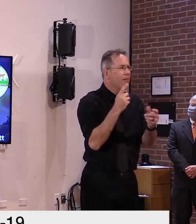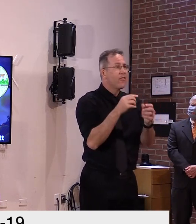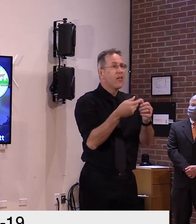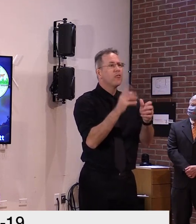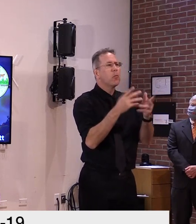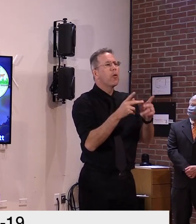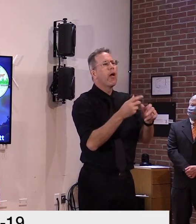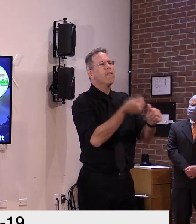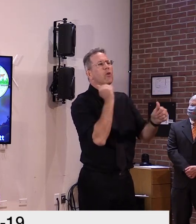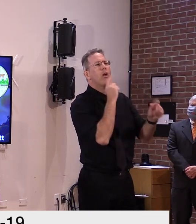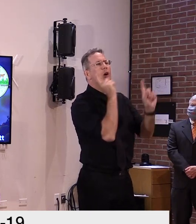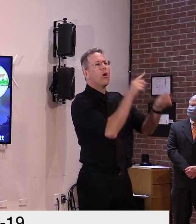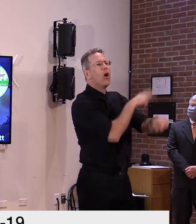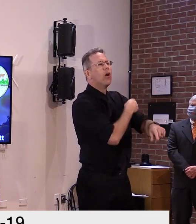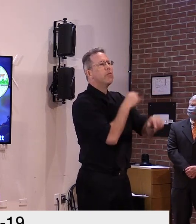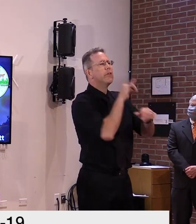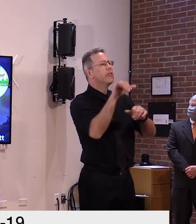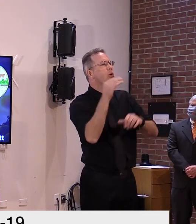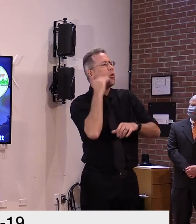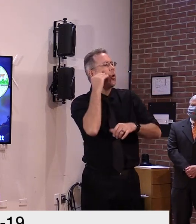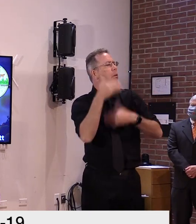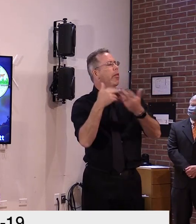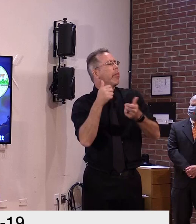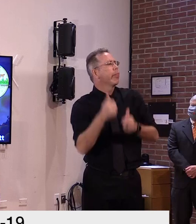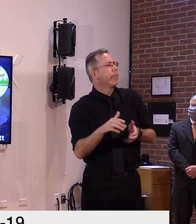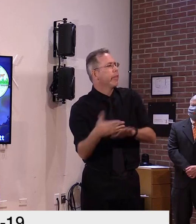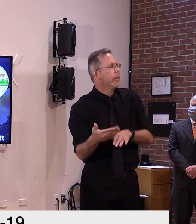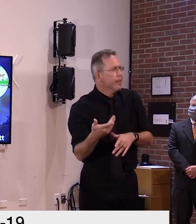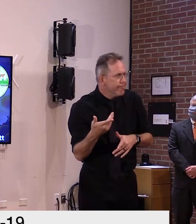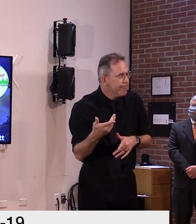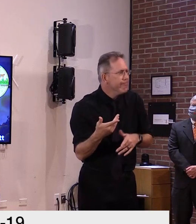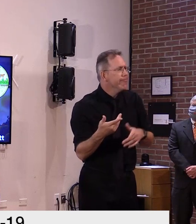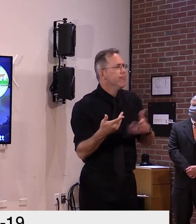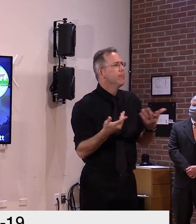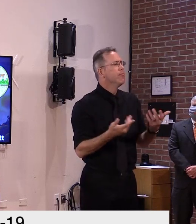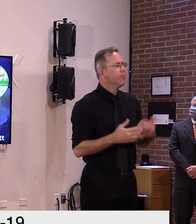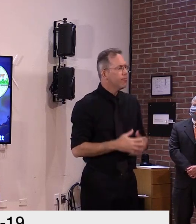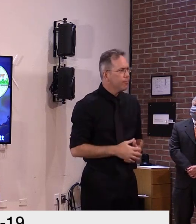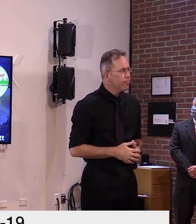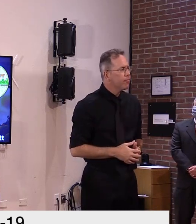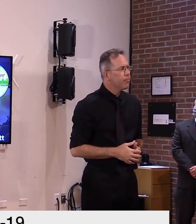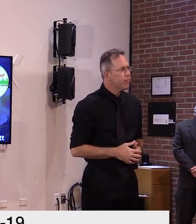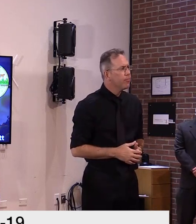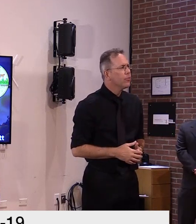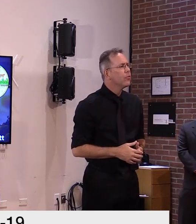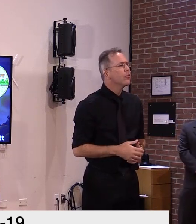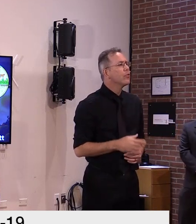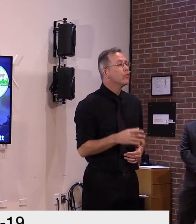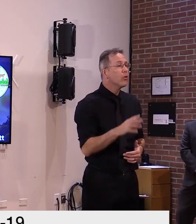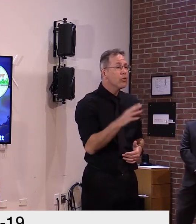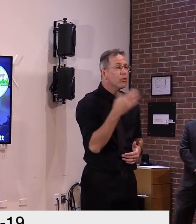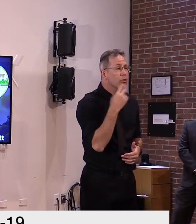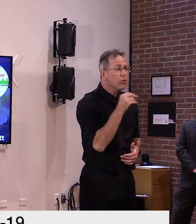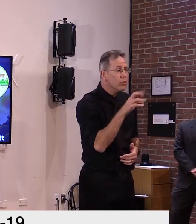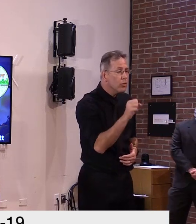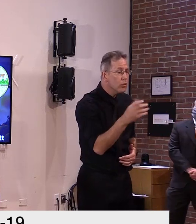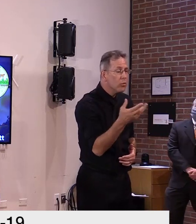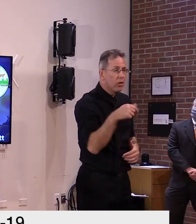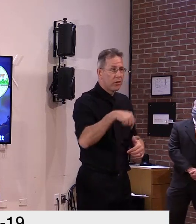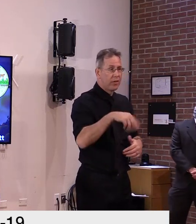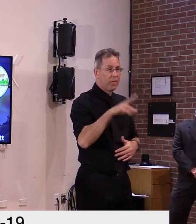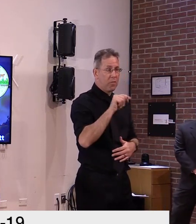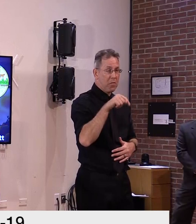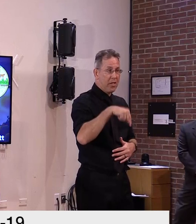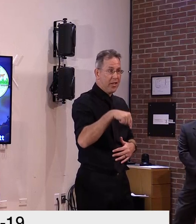real challenge. The good news for Vermont and why it doesn't impact me too much in what we've designed